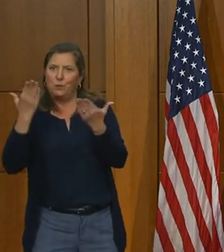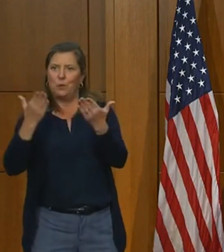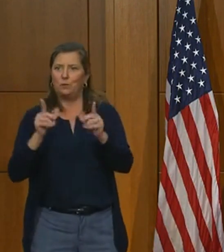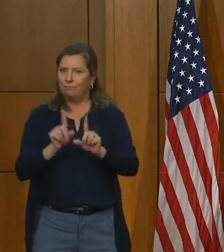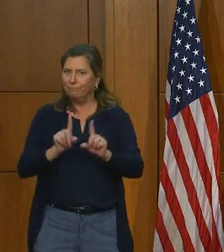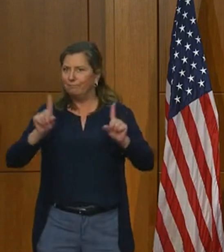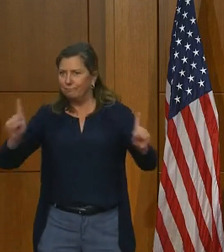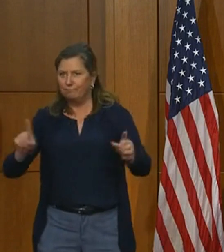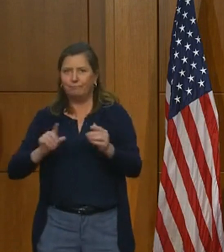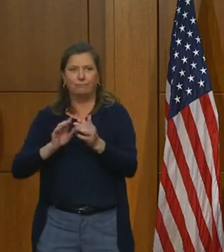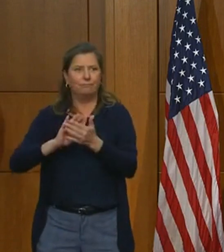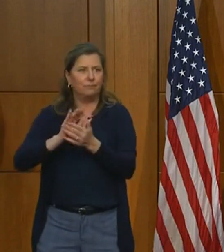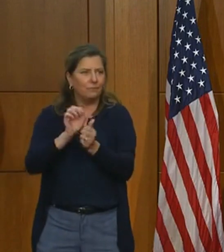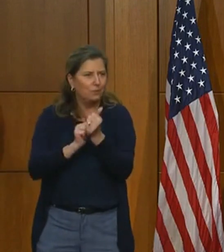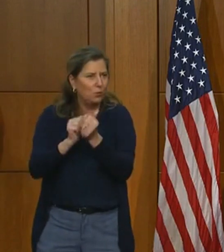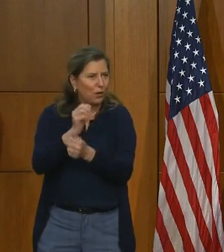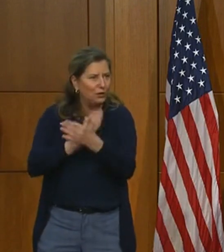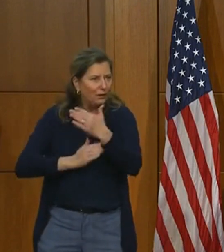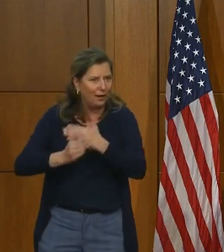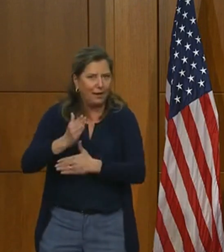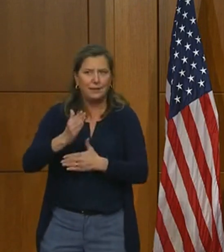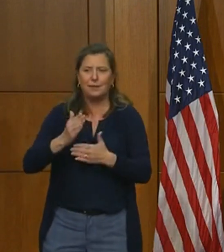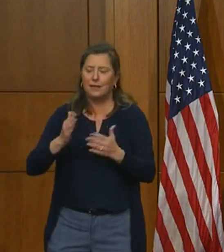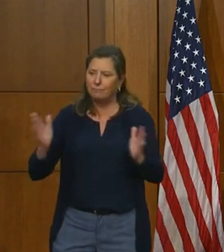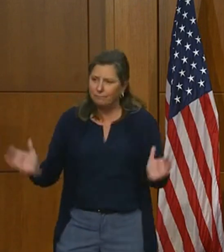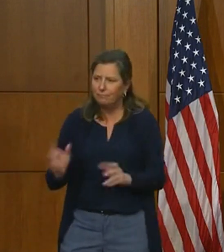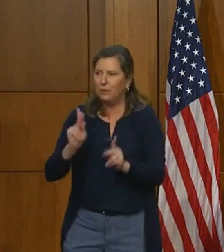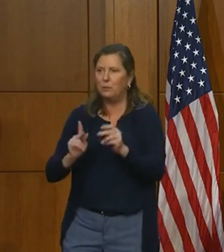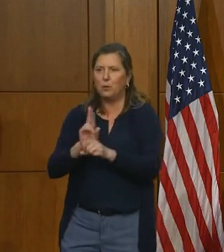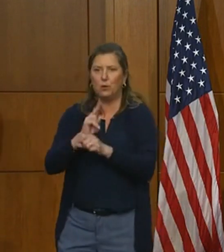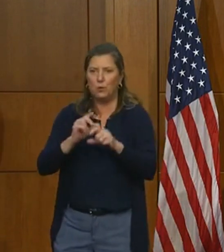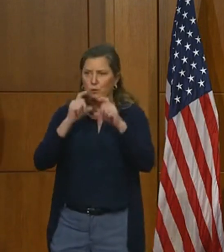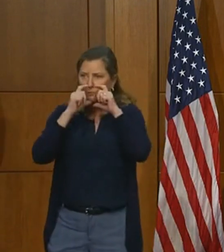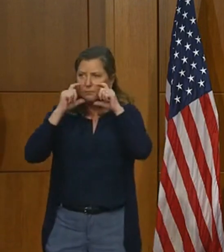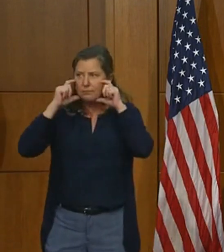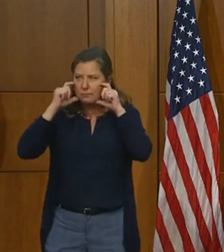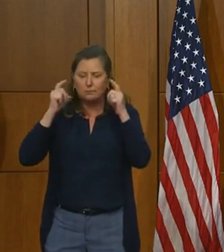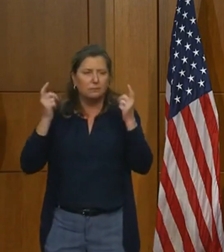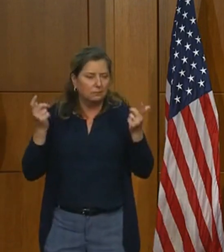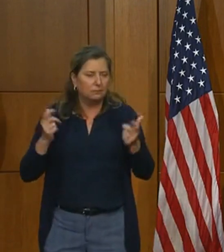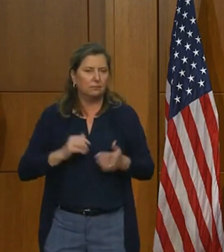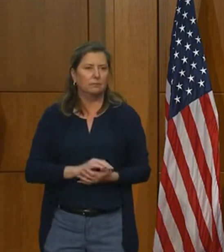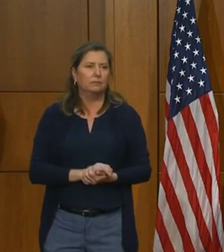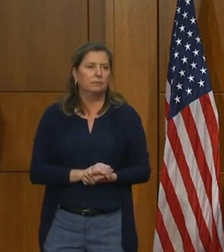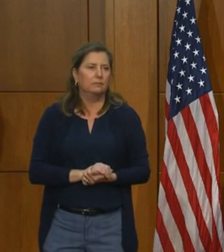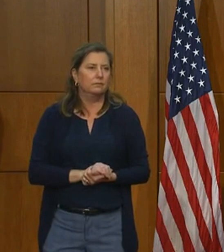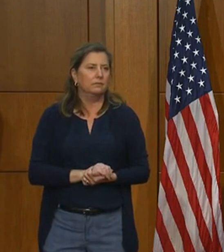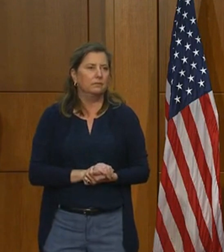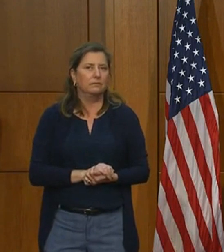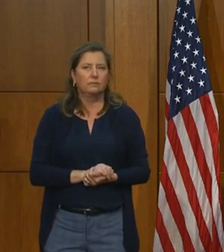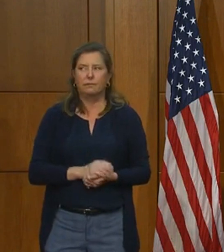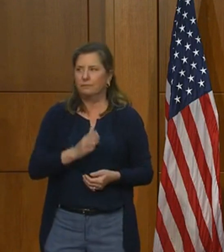social distancing, the hand washing, and please encourage everybody to wear protective face equipment.